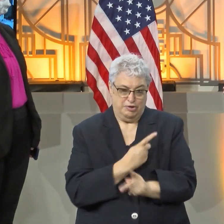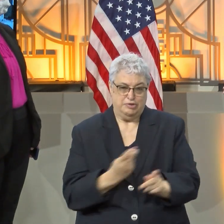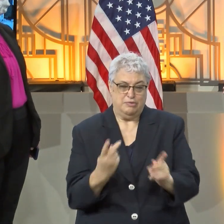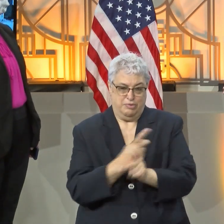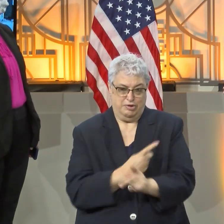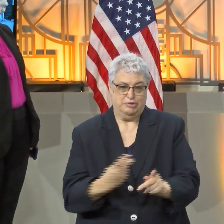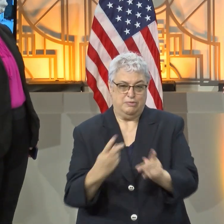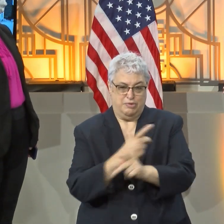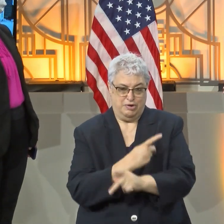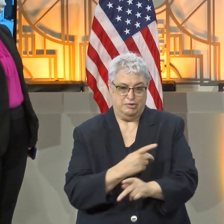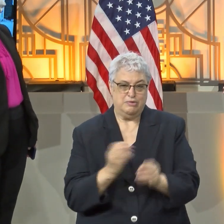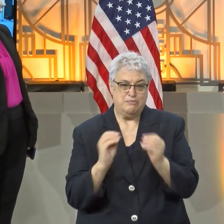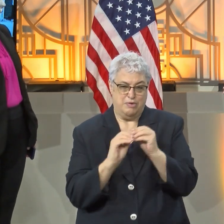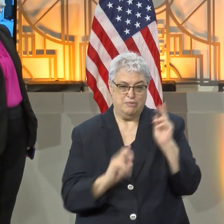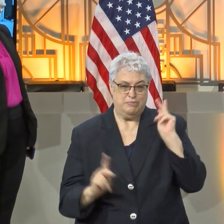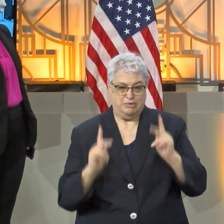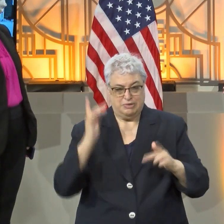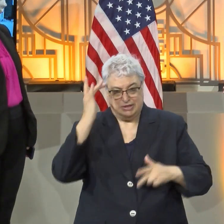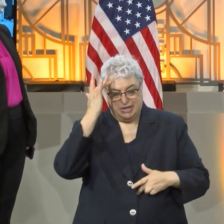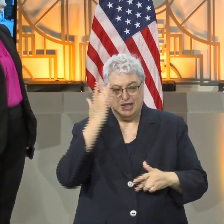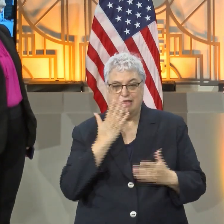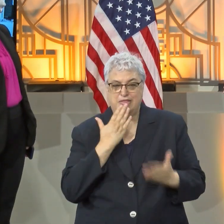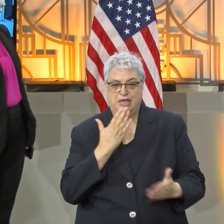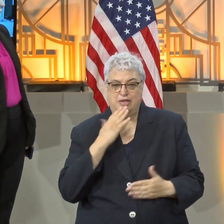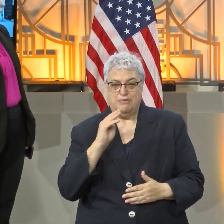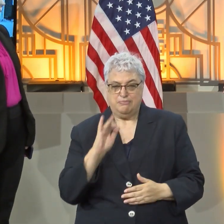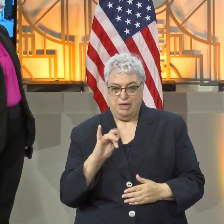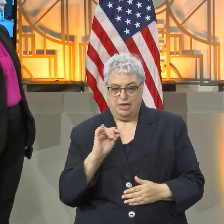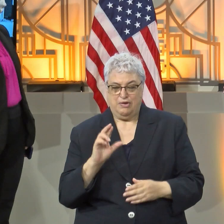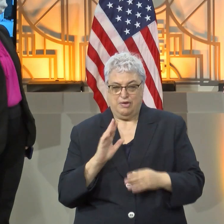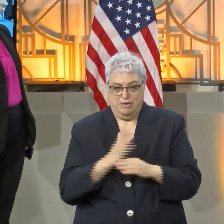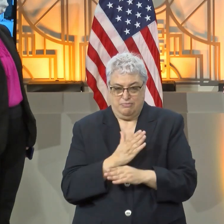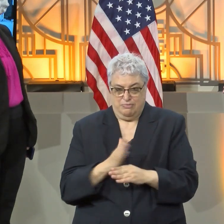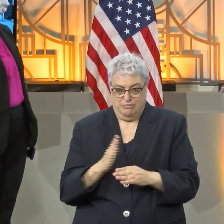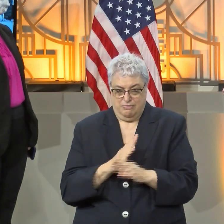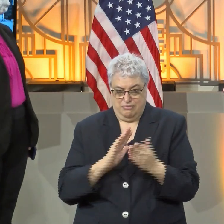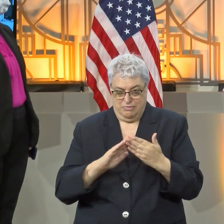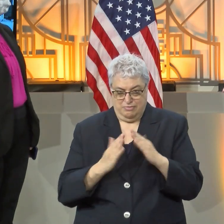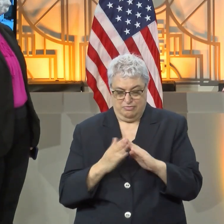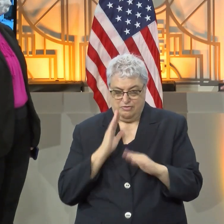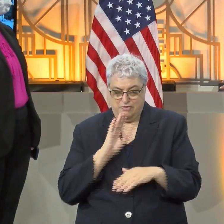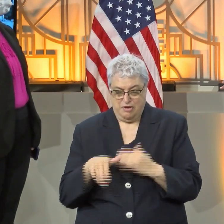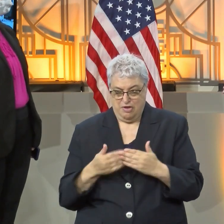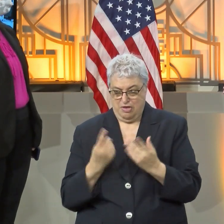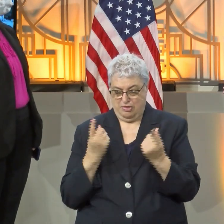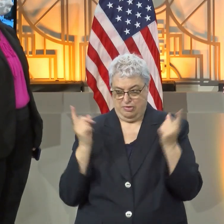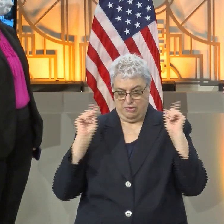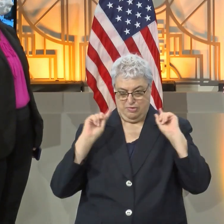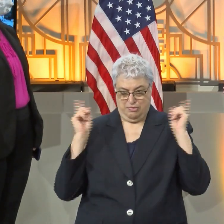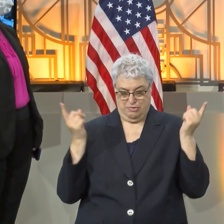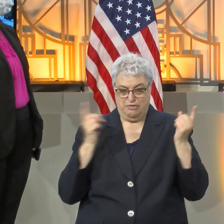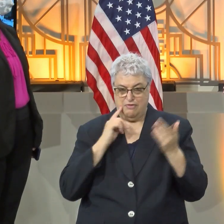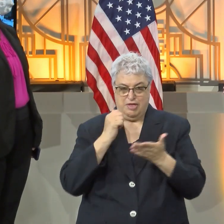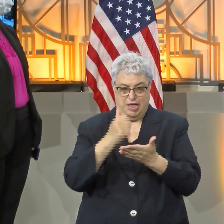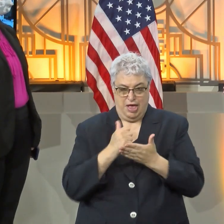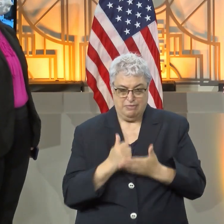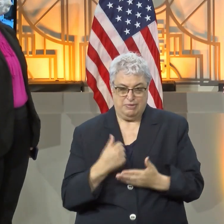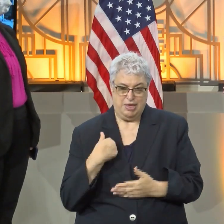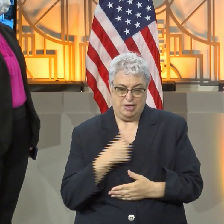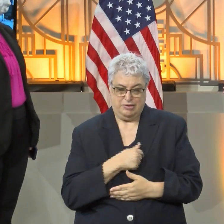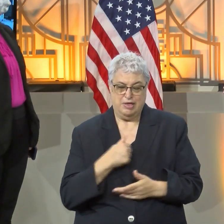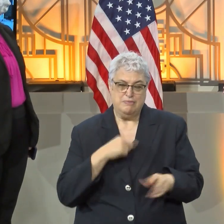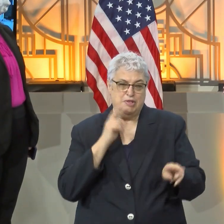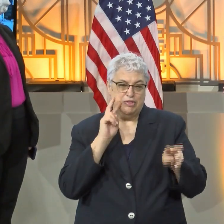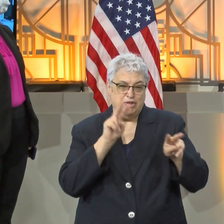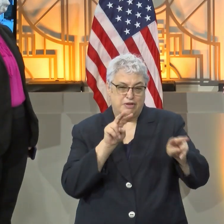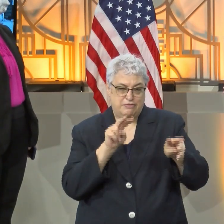Mayor, for all of your efforts, all the community partners for all that you do for this effort. And I'm looking